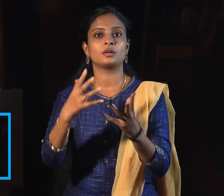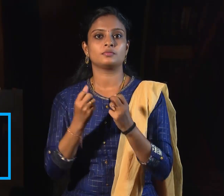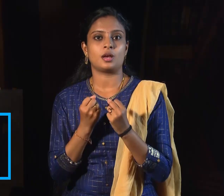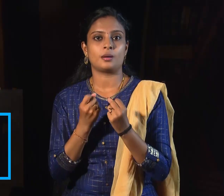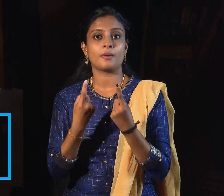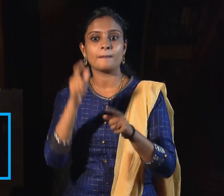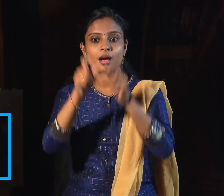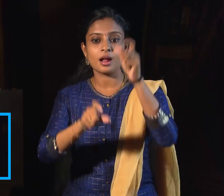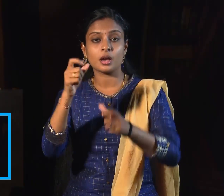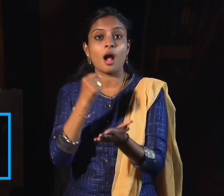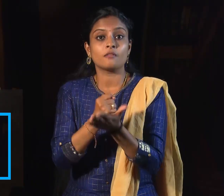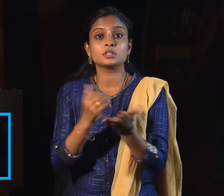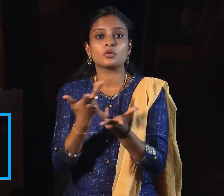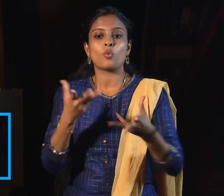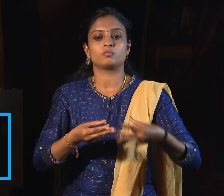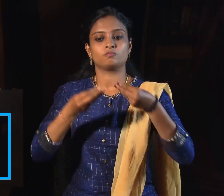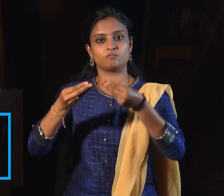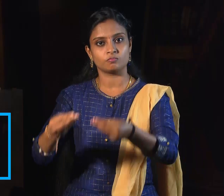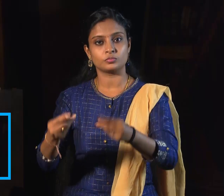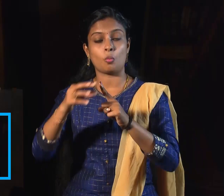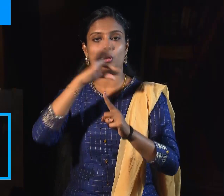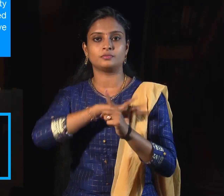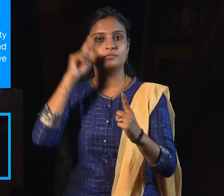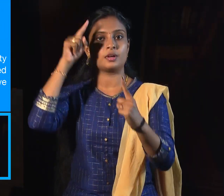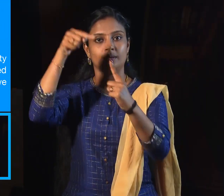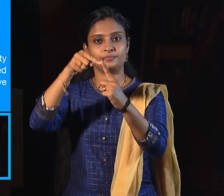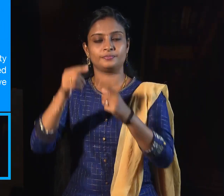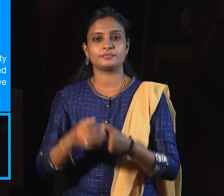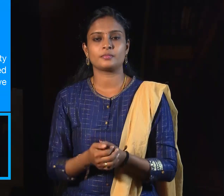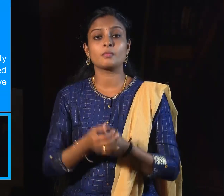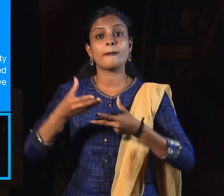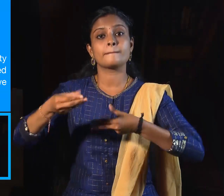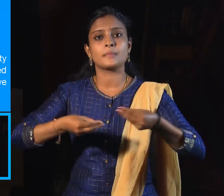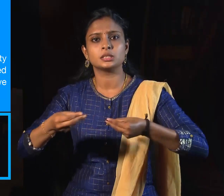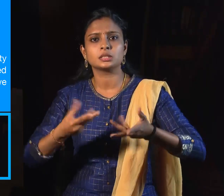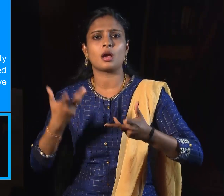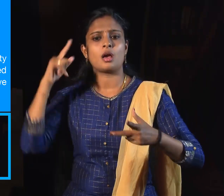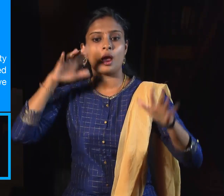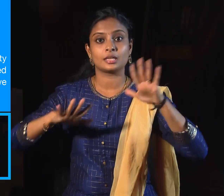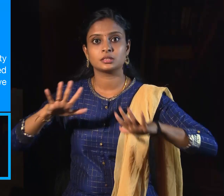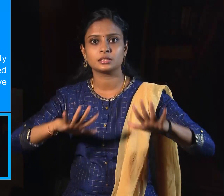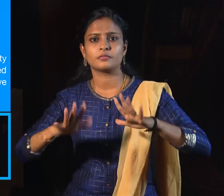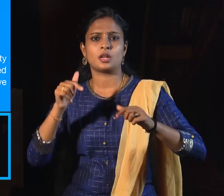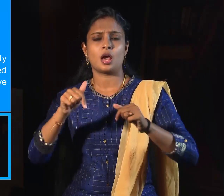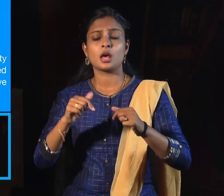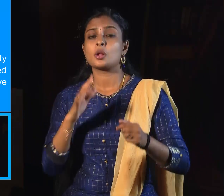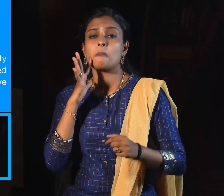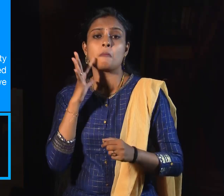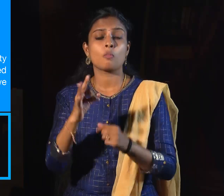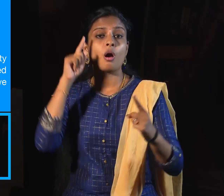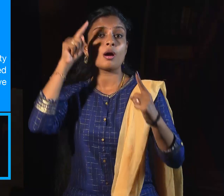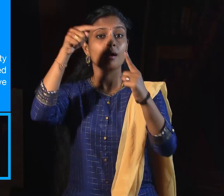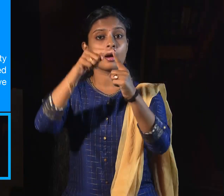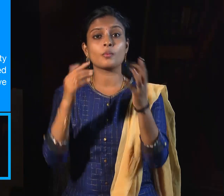by satisfying human needs in society. Business is an activity which is performed with the main objective of